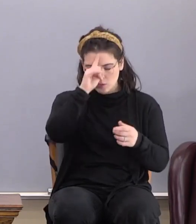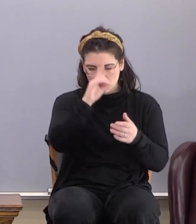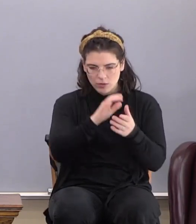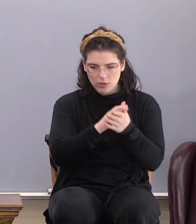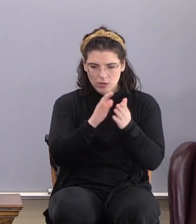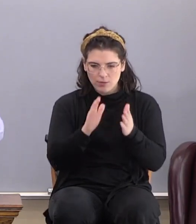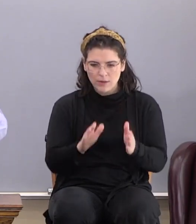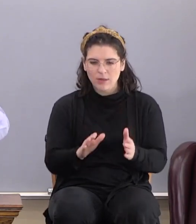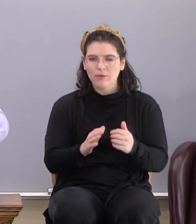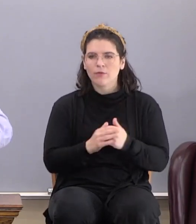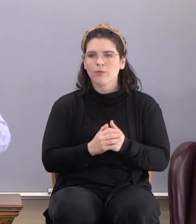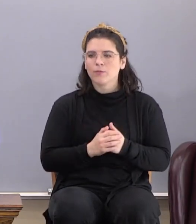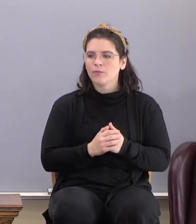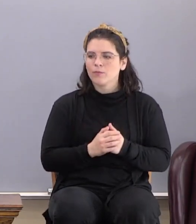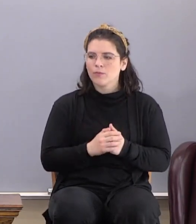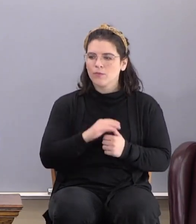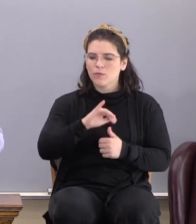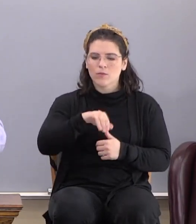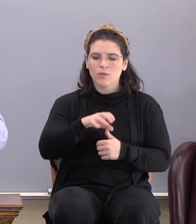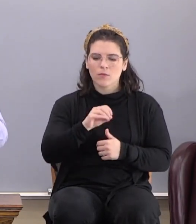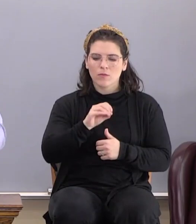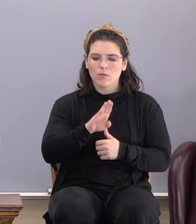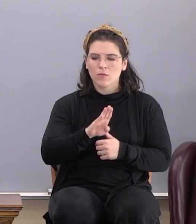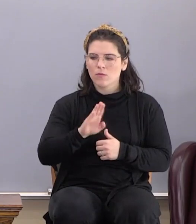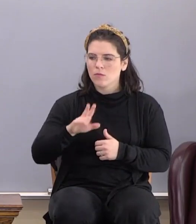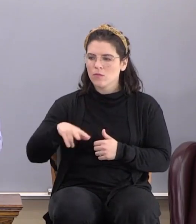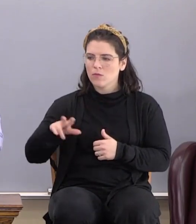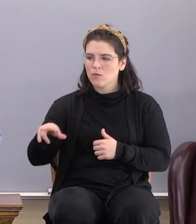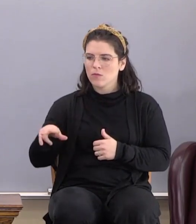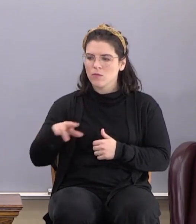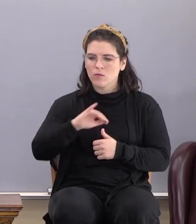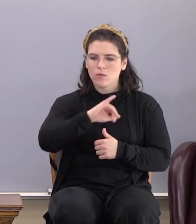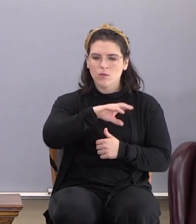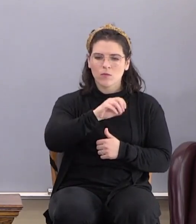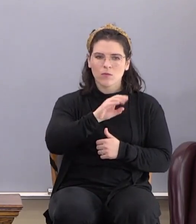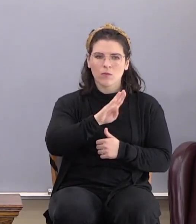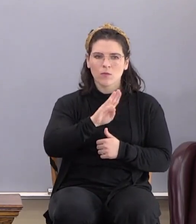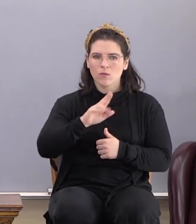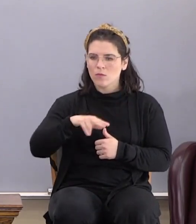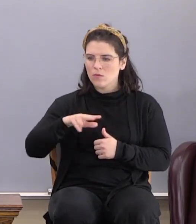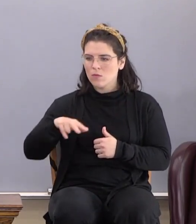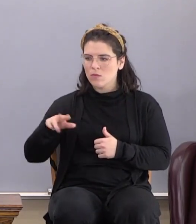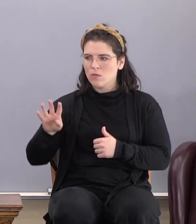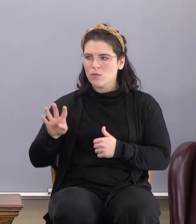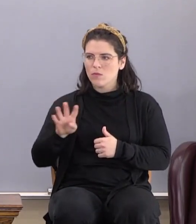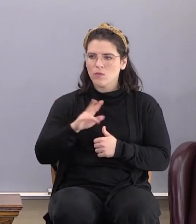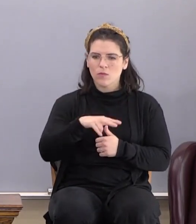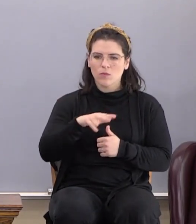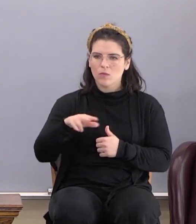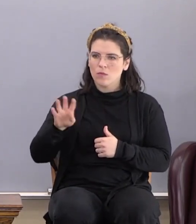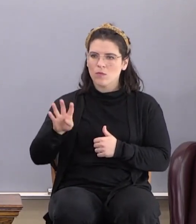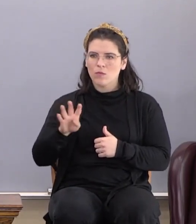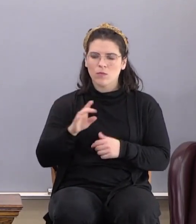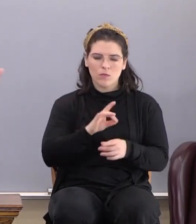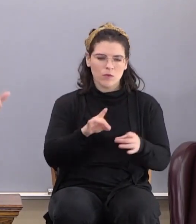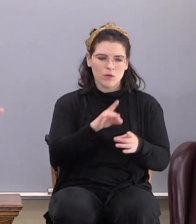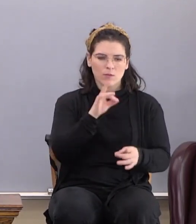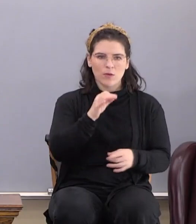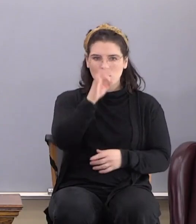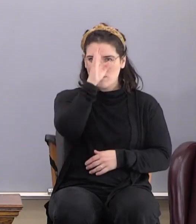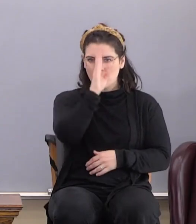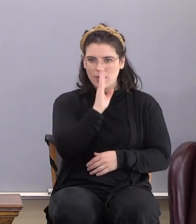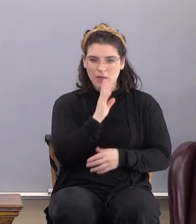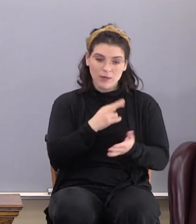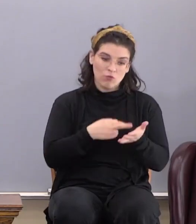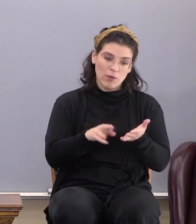believer. In Job chapter 33, notice there at verse 4, the Spirit of God, this is a reference to the